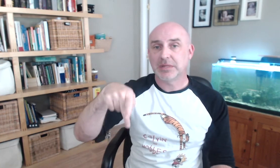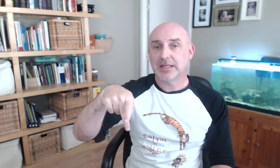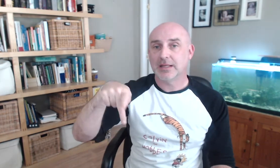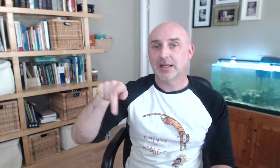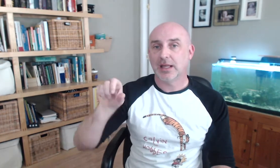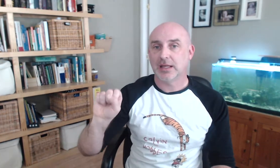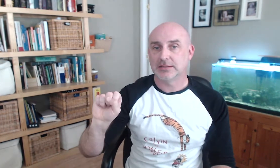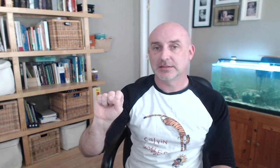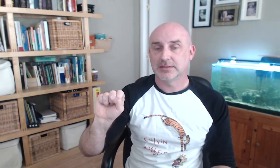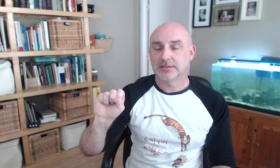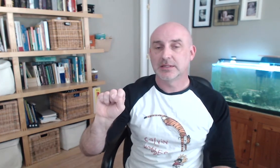P-E-E-P-S.